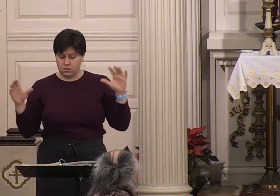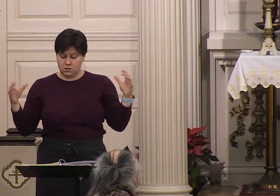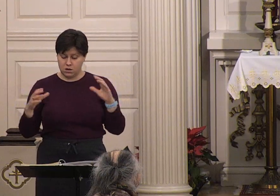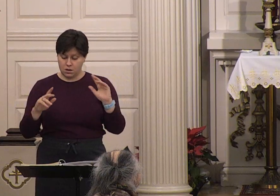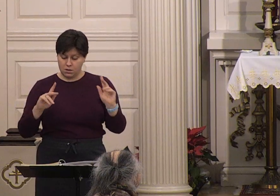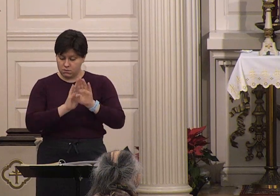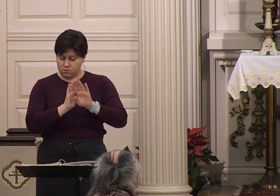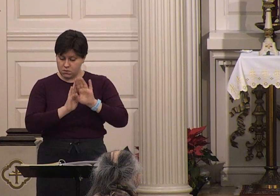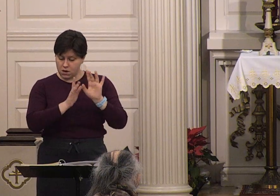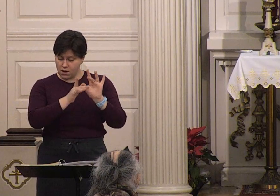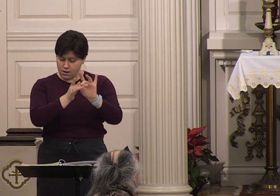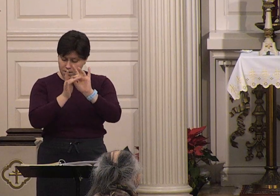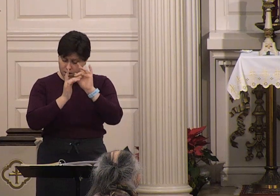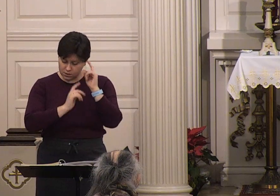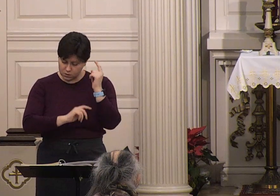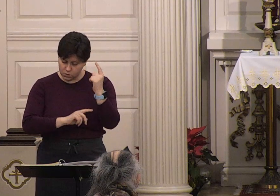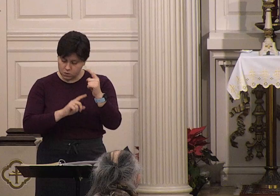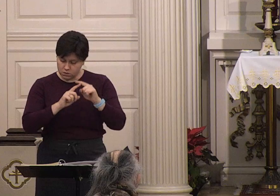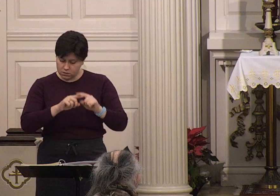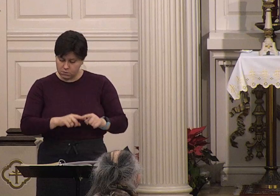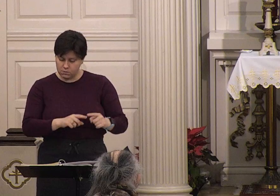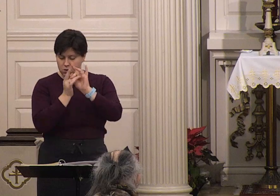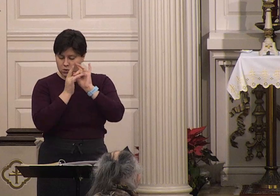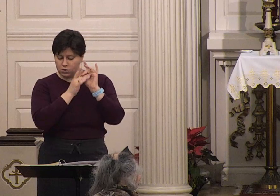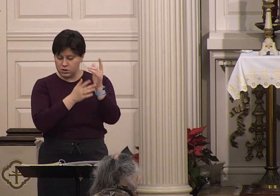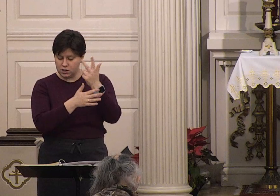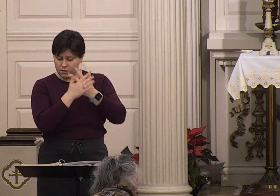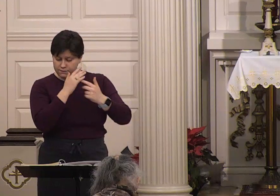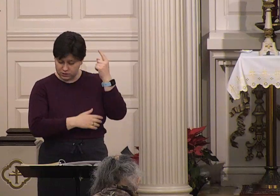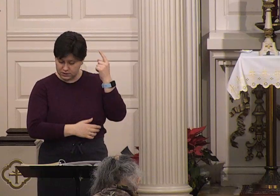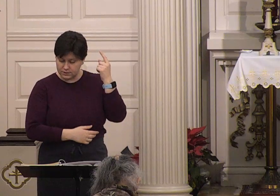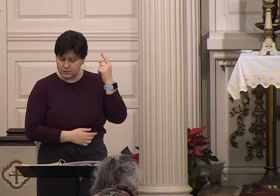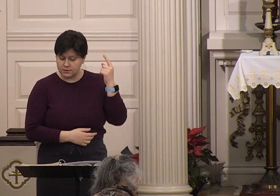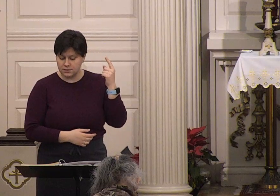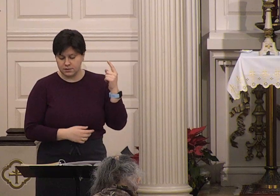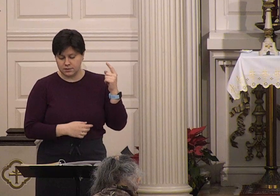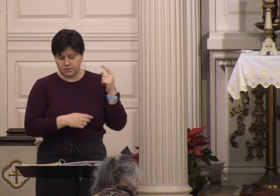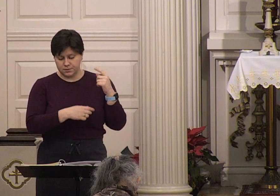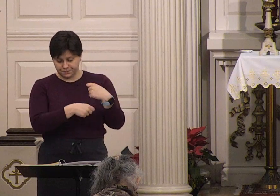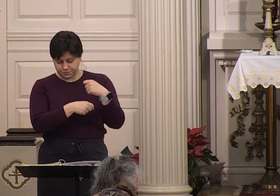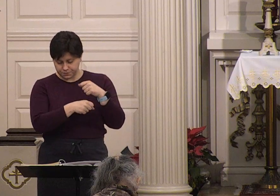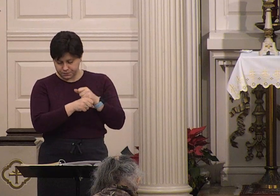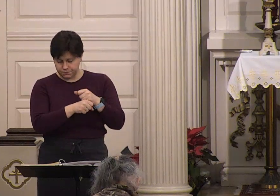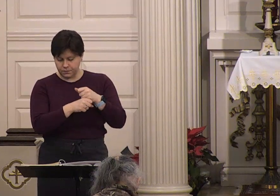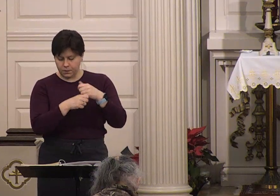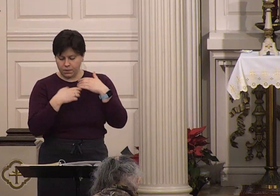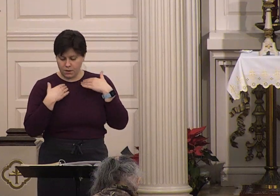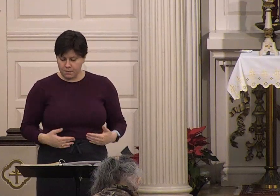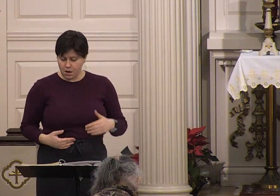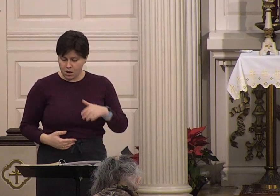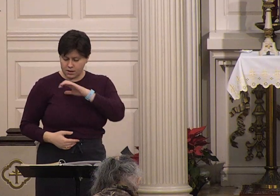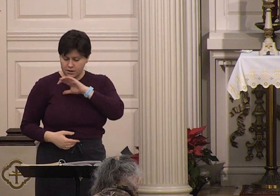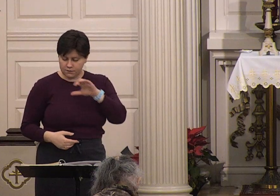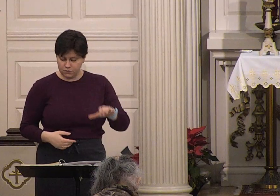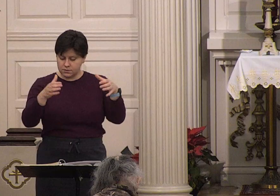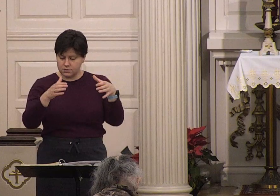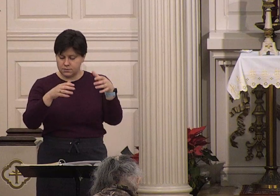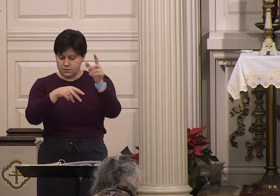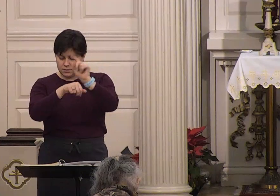people formed as one by the unity of the Trinity made the body of Christ and the